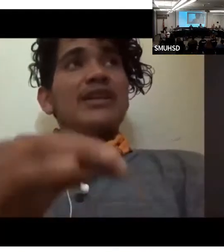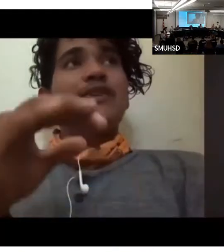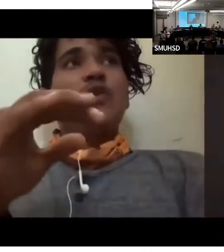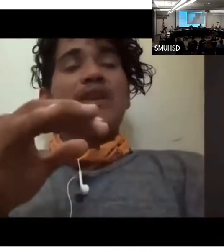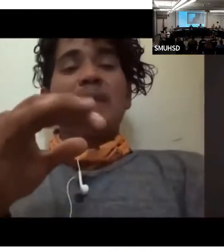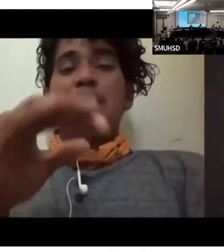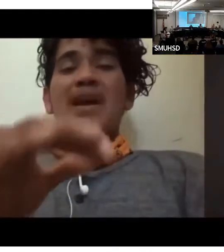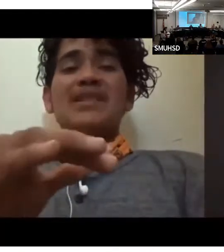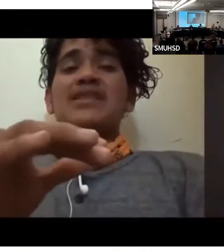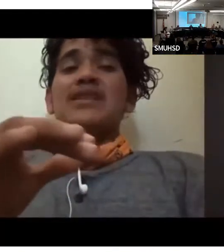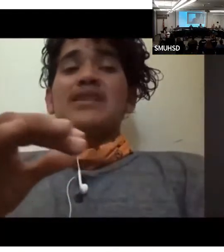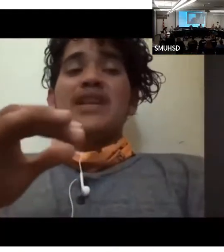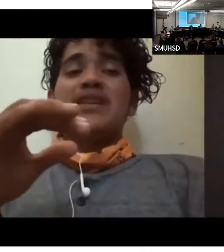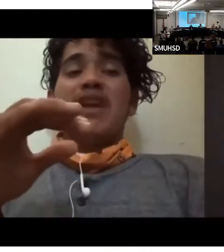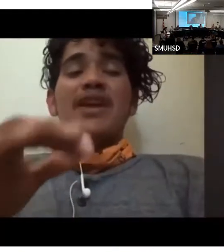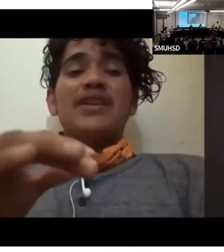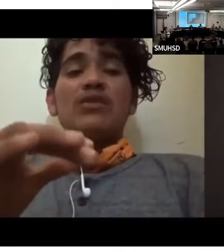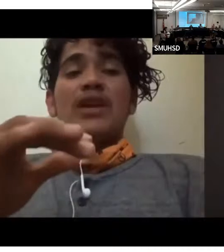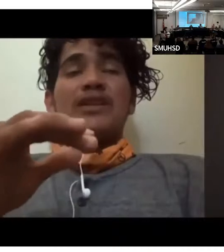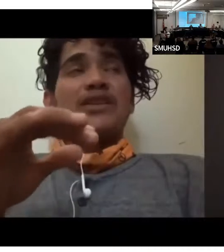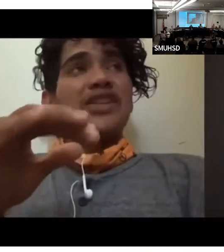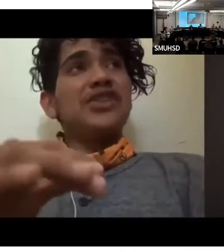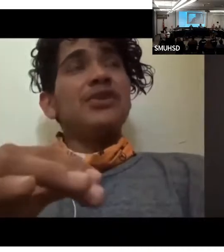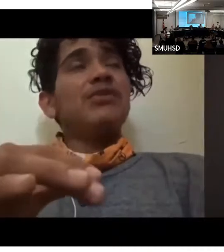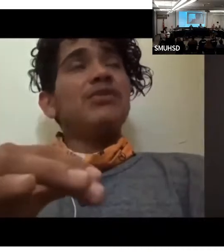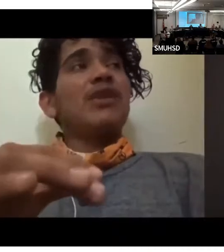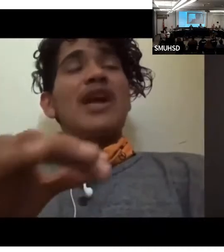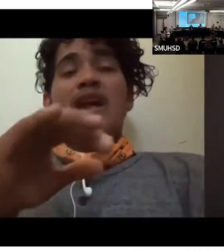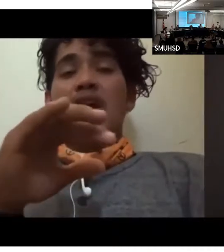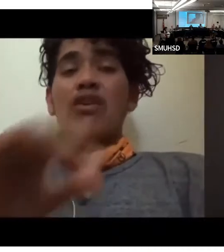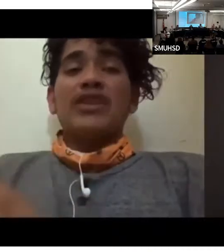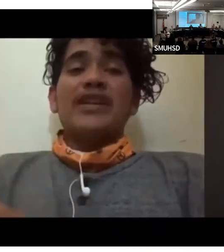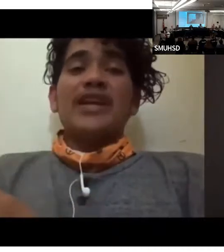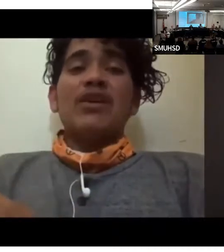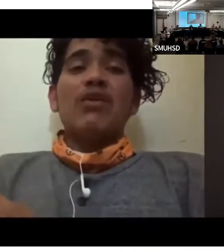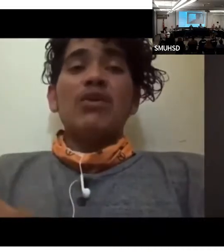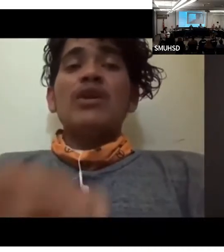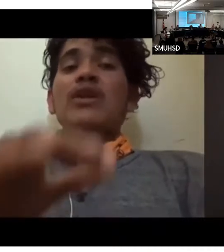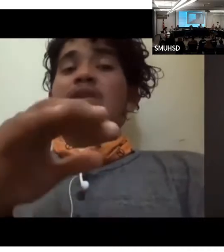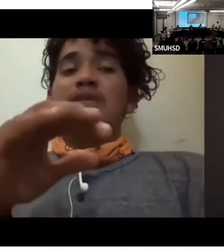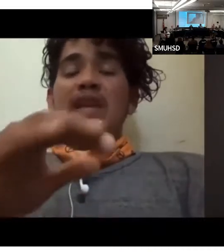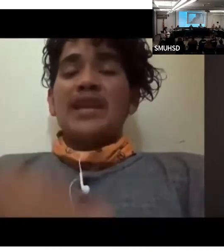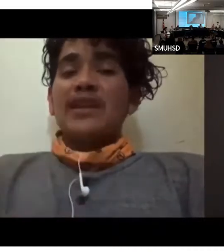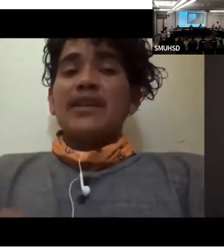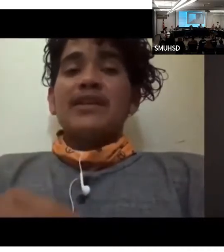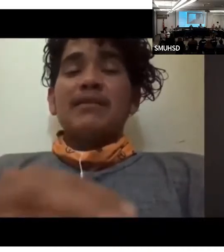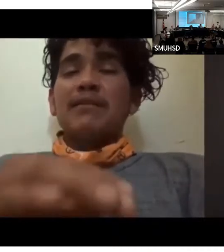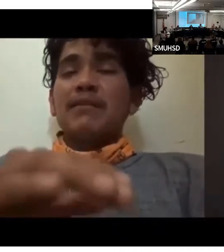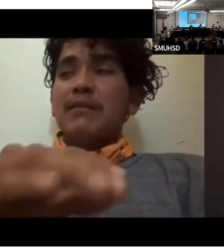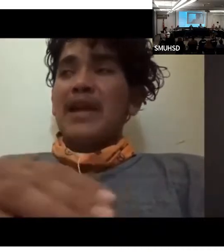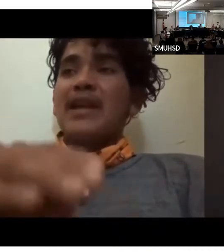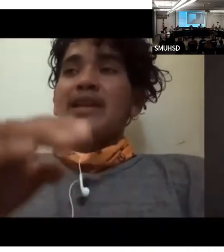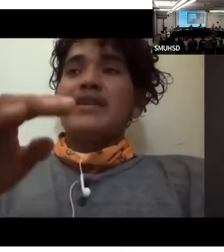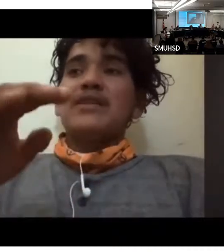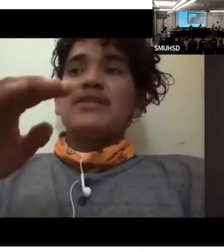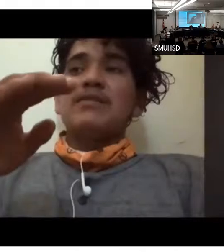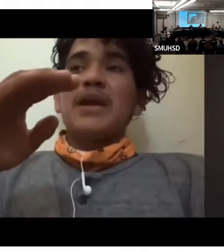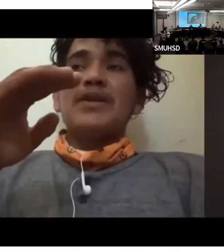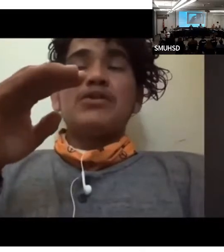like you are the best. They try to like teach you all that they know. They